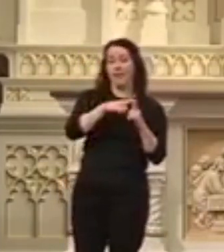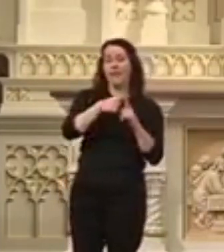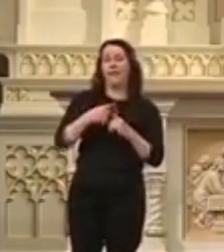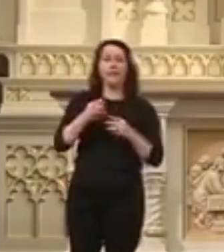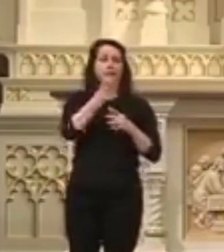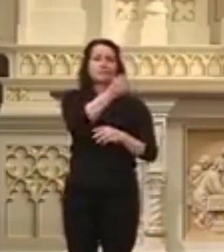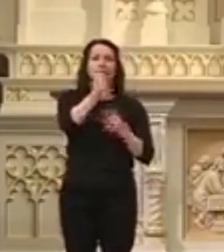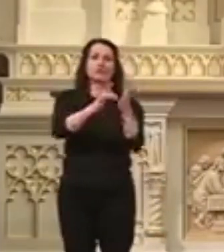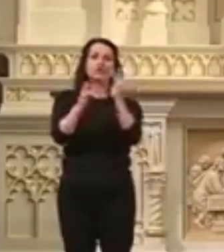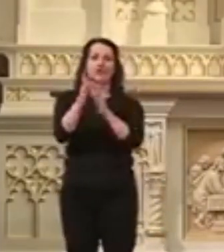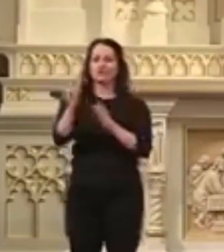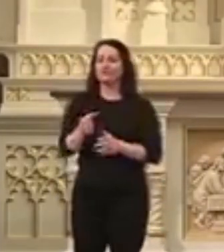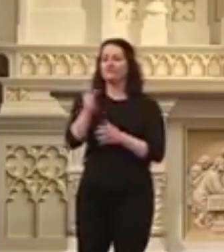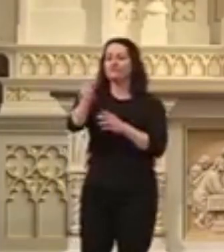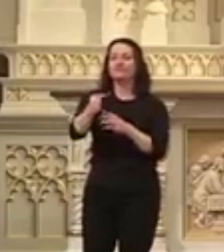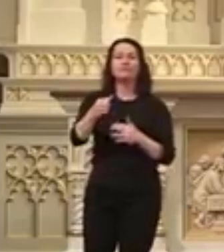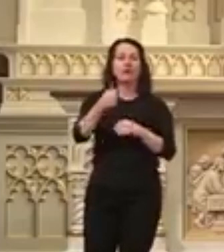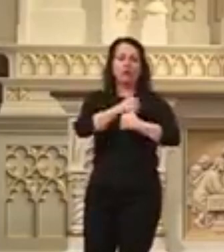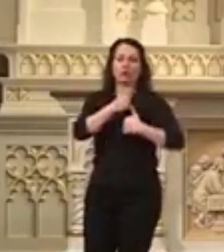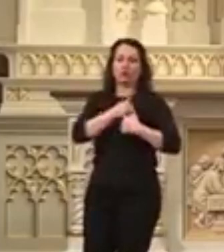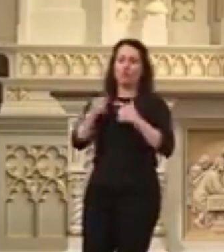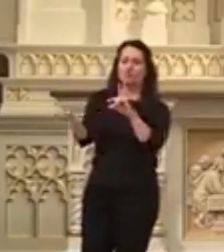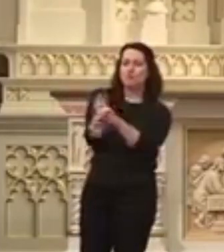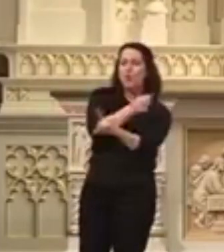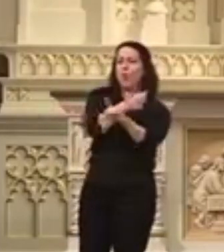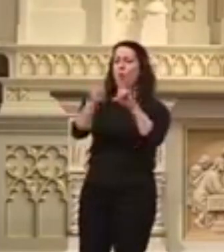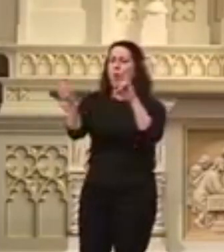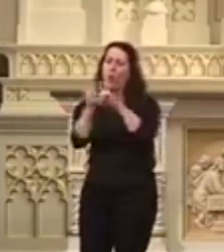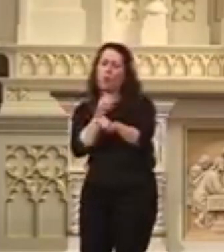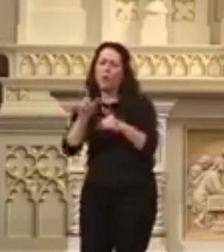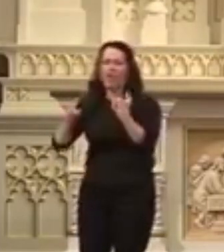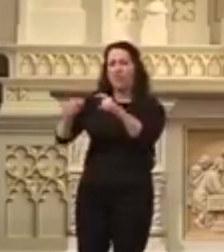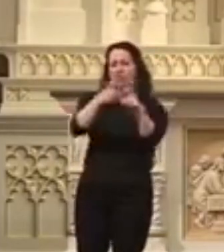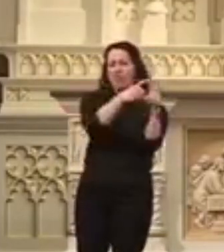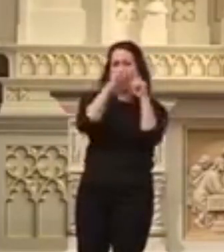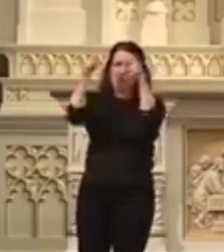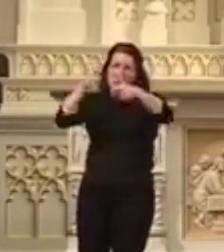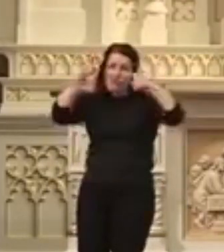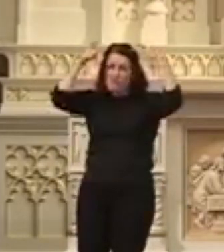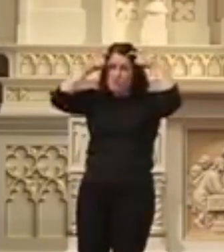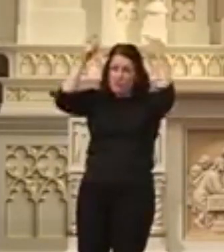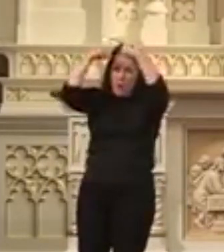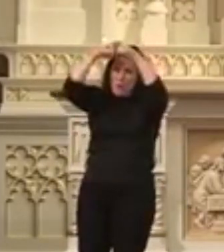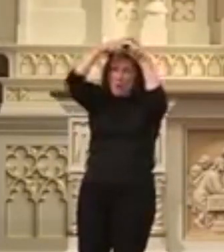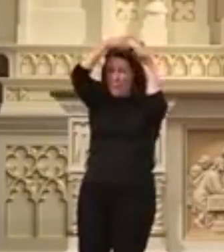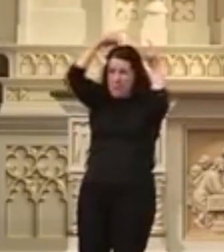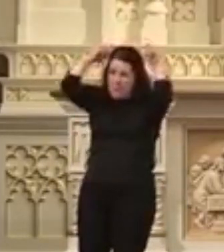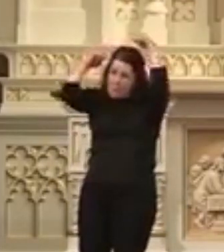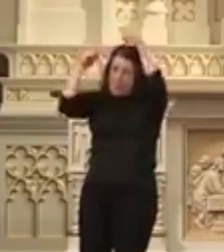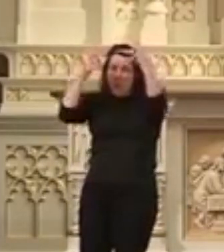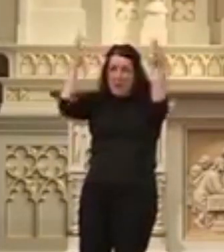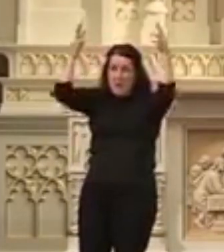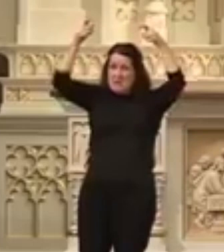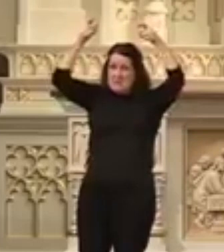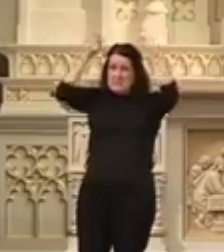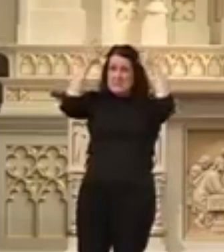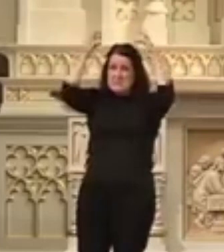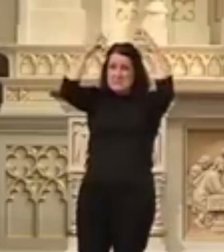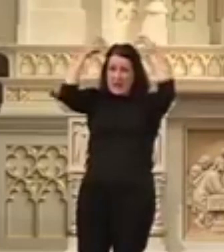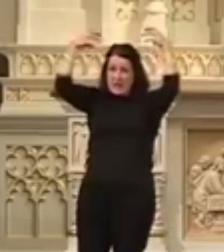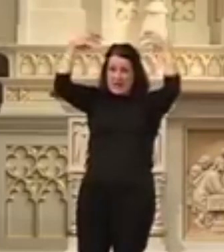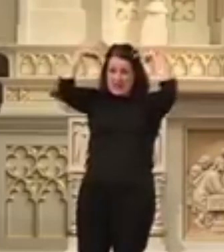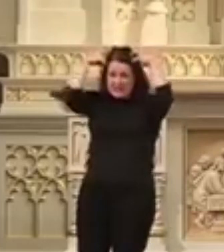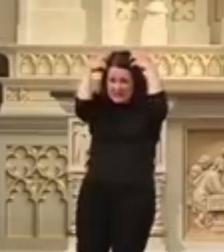thorns and placed it on his head and clothed him in a purple cloak. And they came to him and